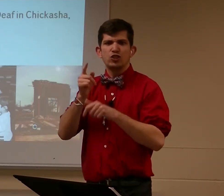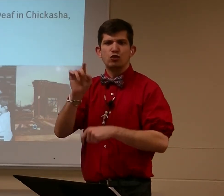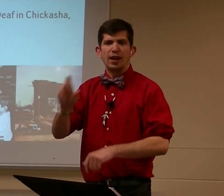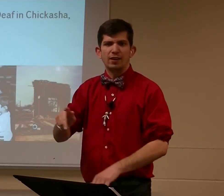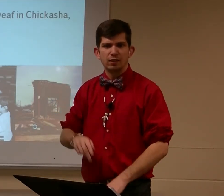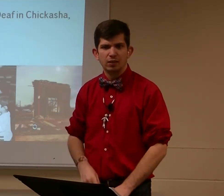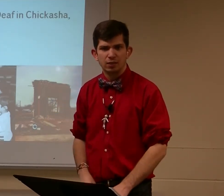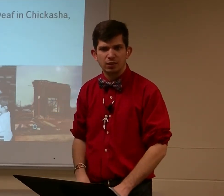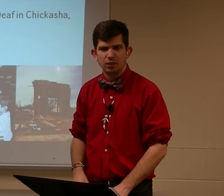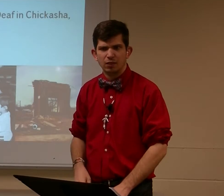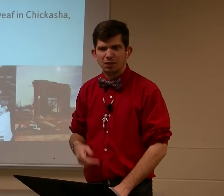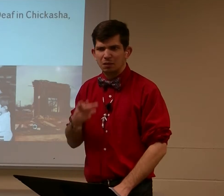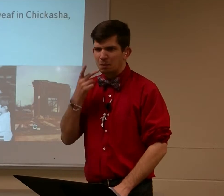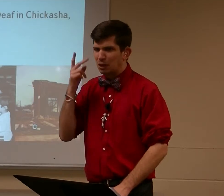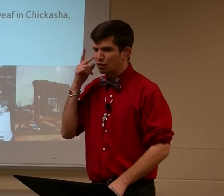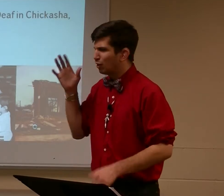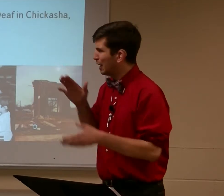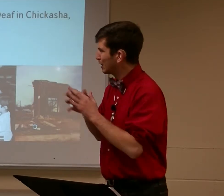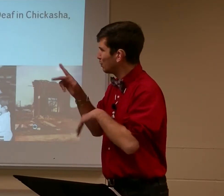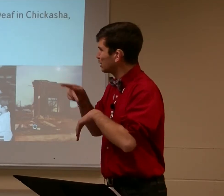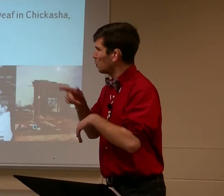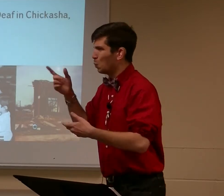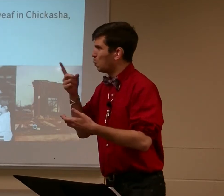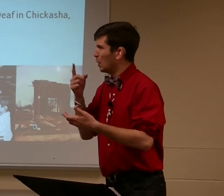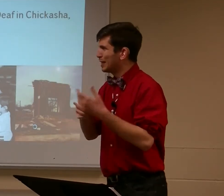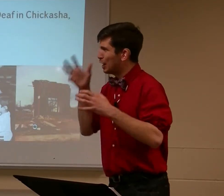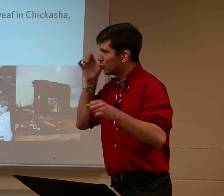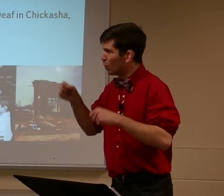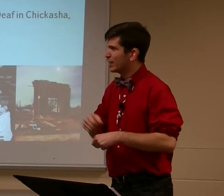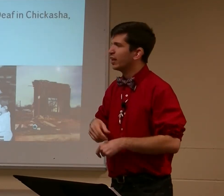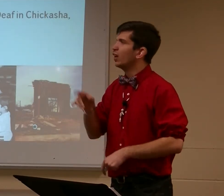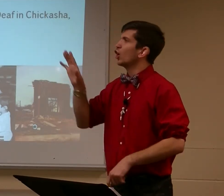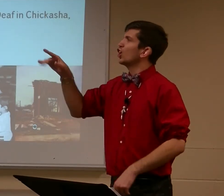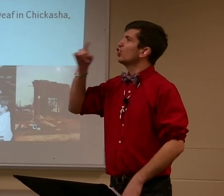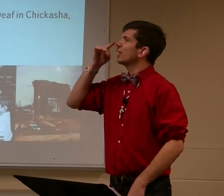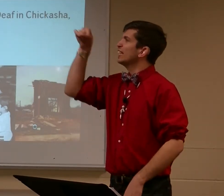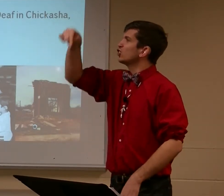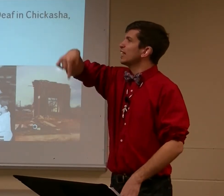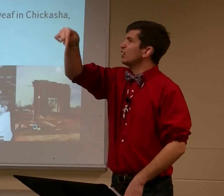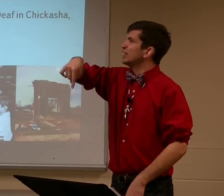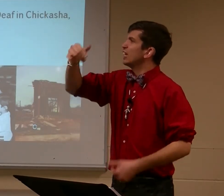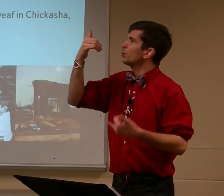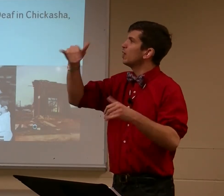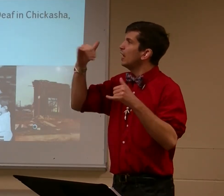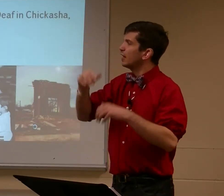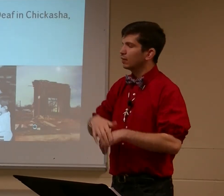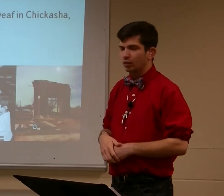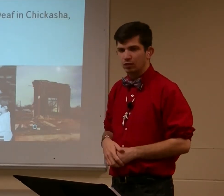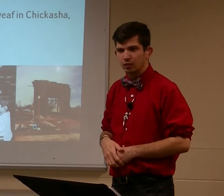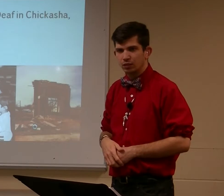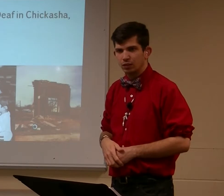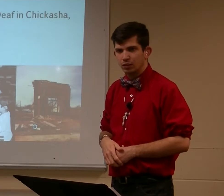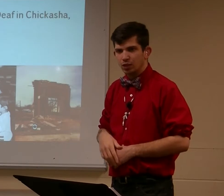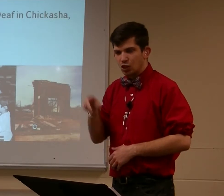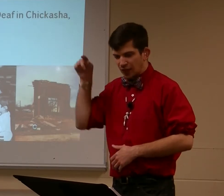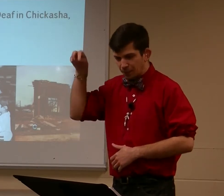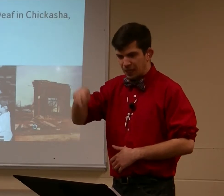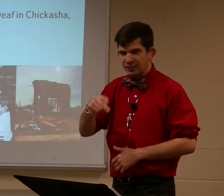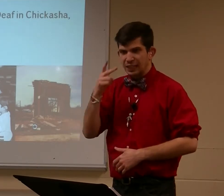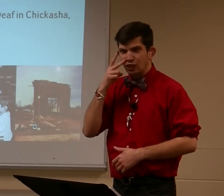racetrack. Parents are asking the person, what is that noise? The kids are downstairs playing. They come downstairs,